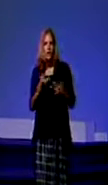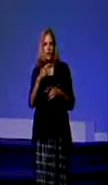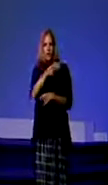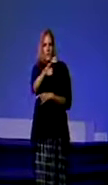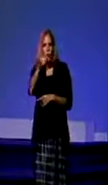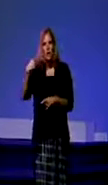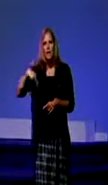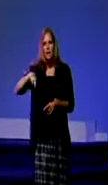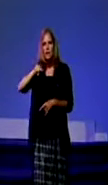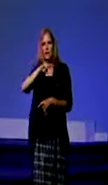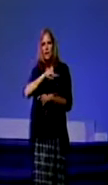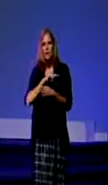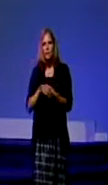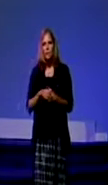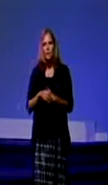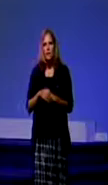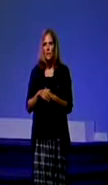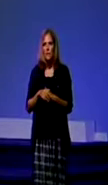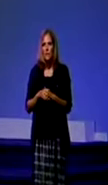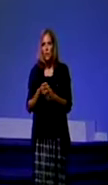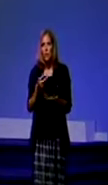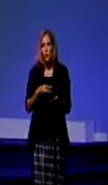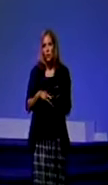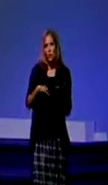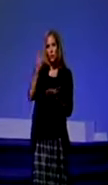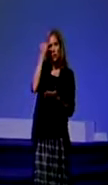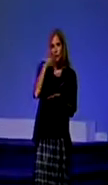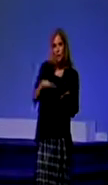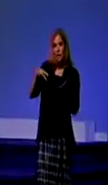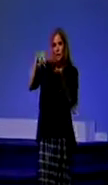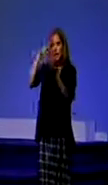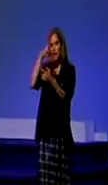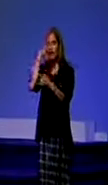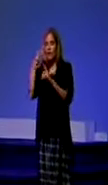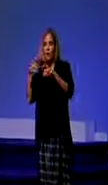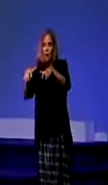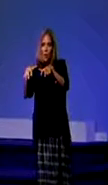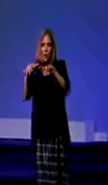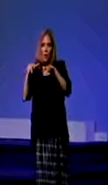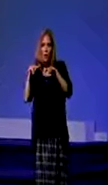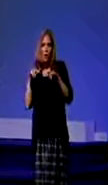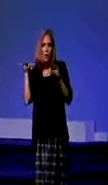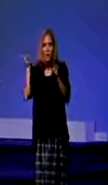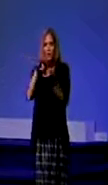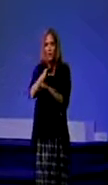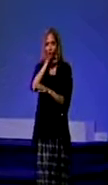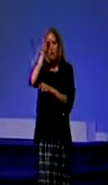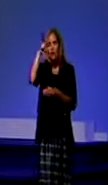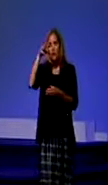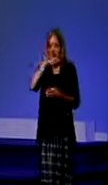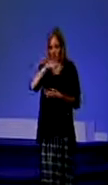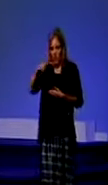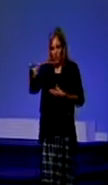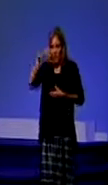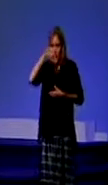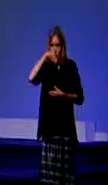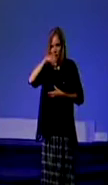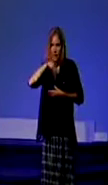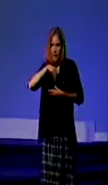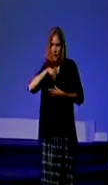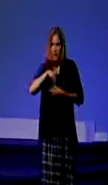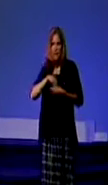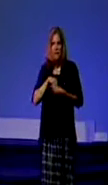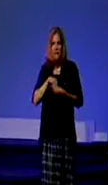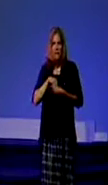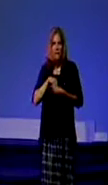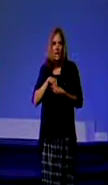heart to us. You rose to raise us from the grave. Your Spirit